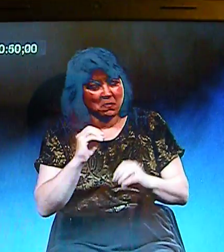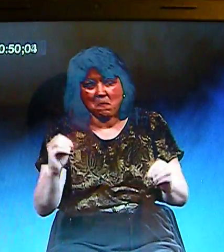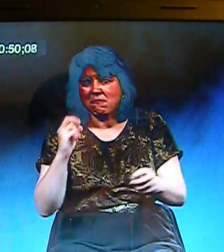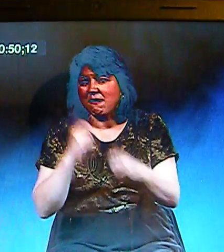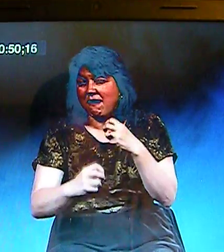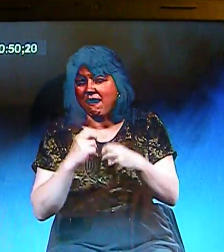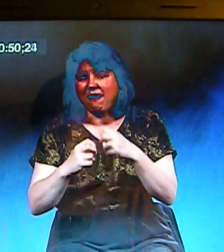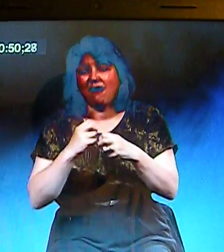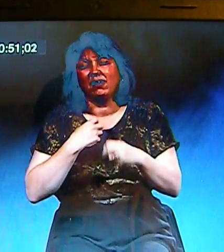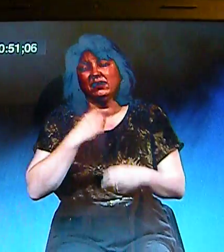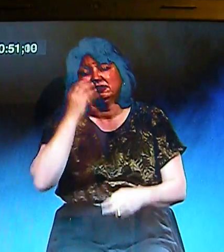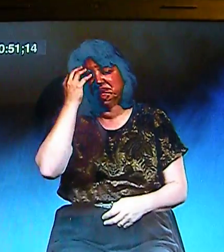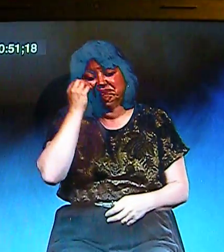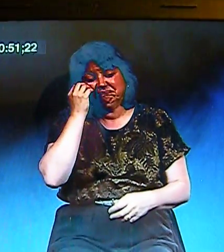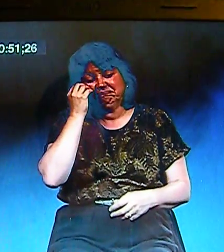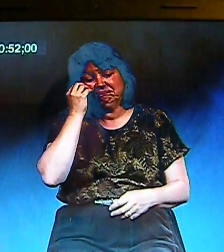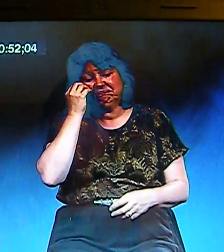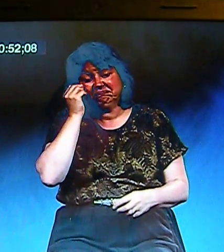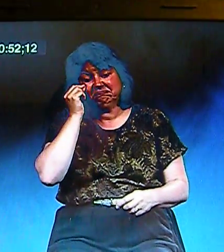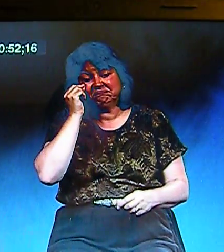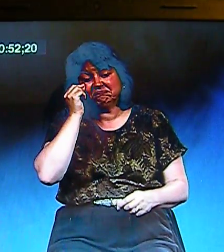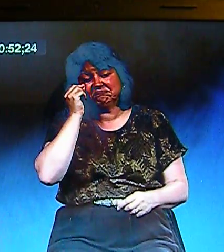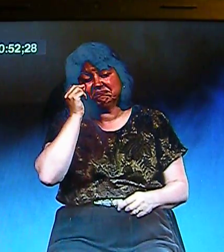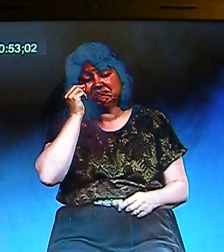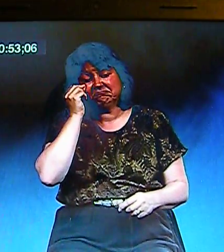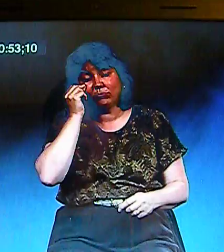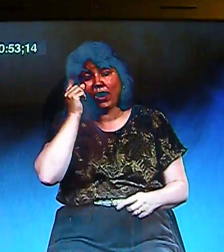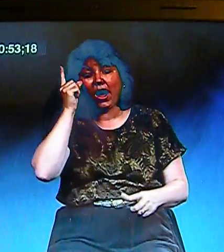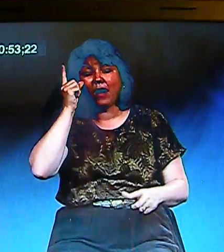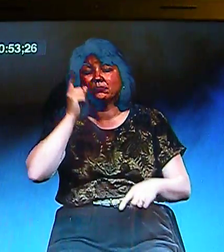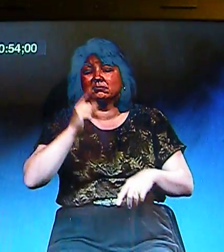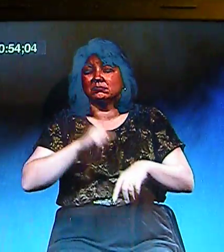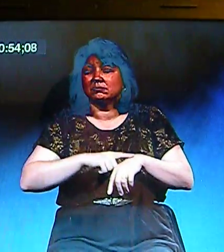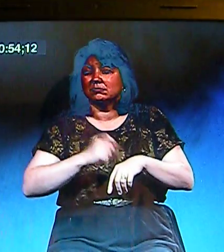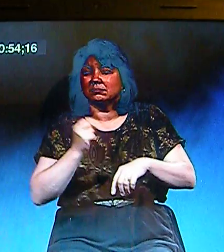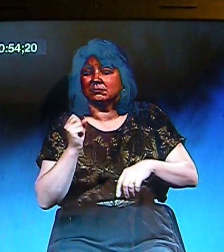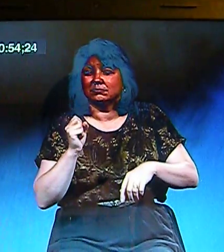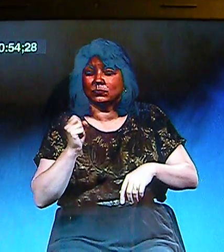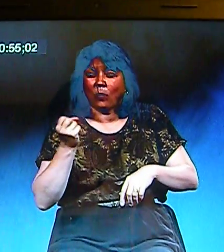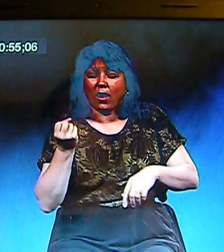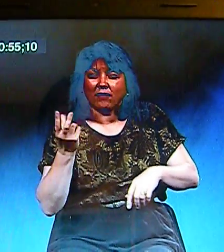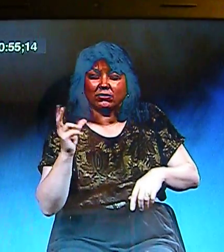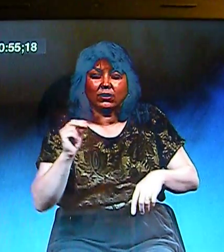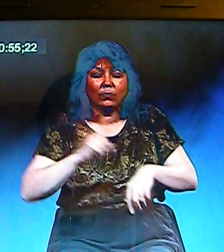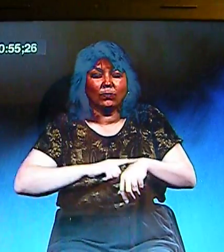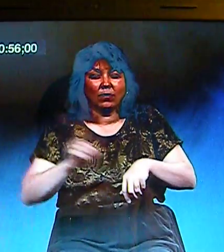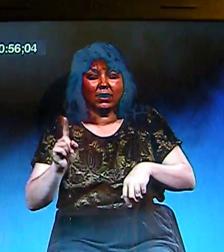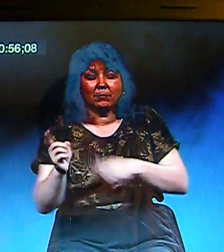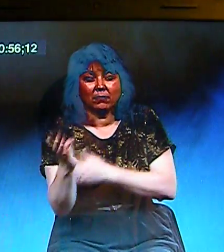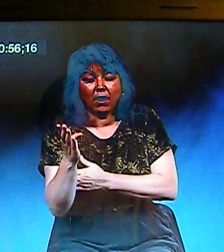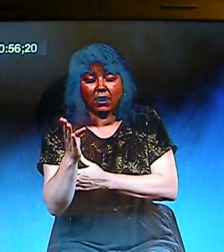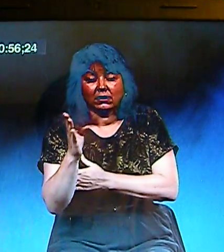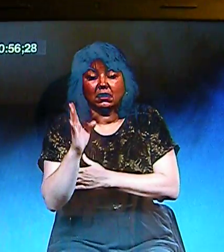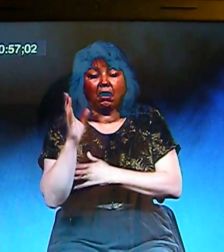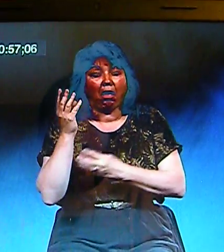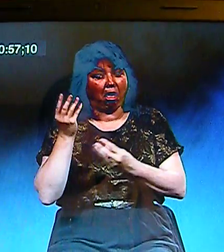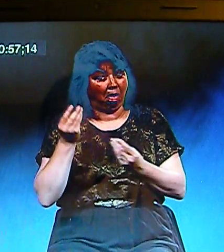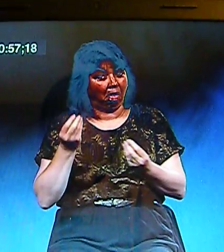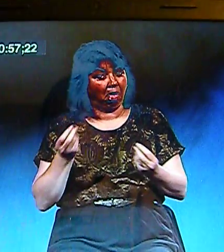behind me, soaking my hands on them, hoping that it would relieve the pain. So I woke up